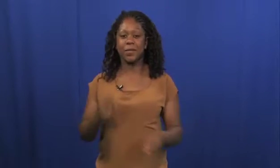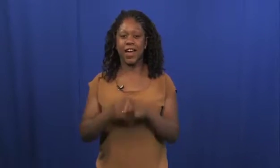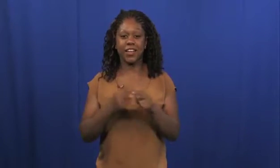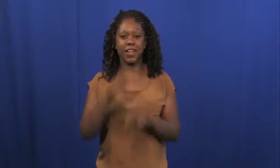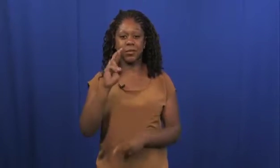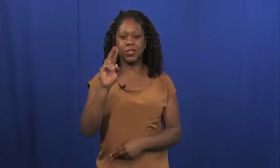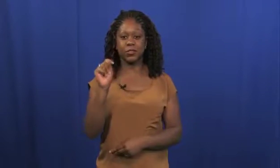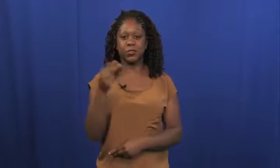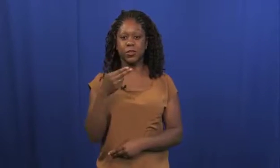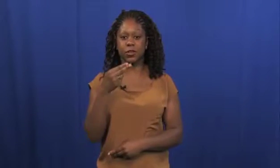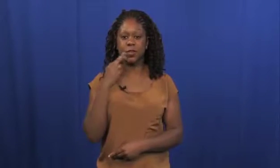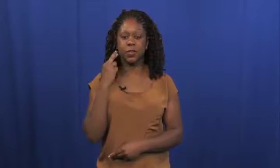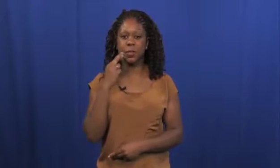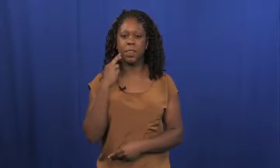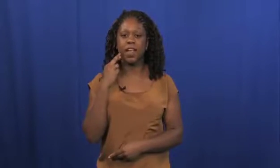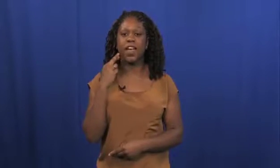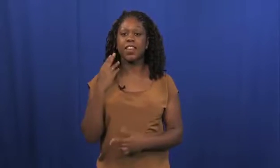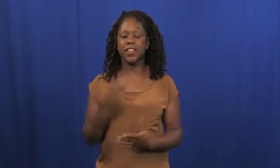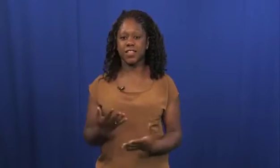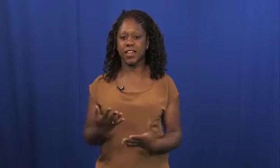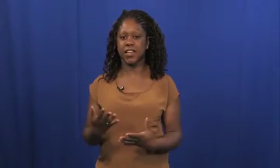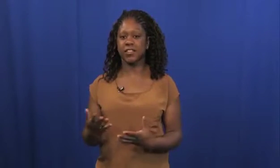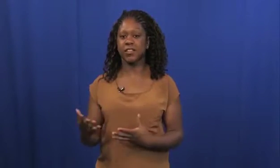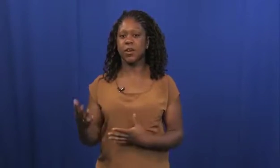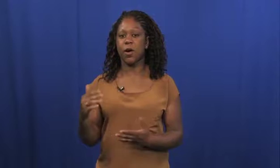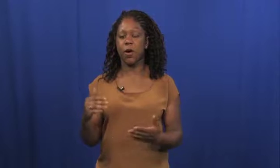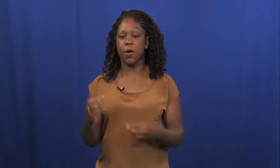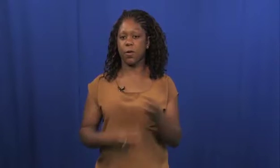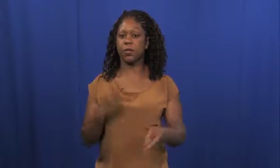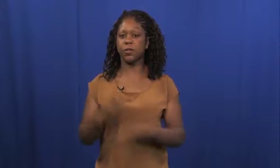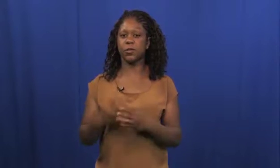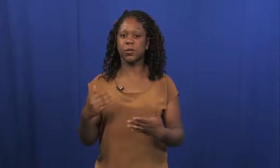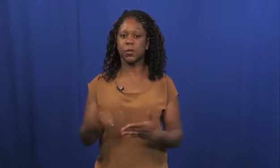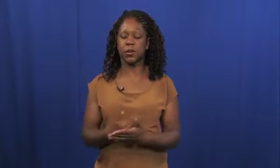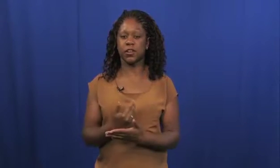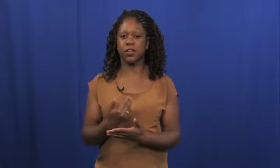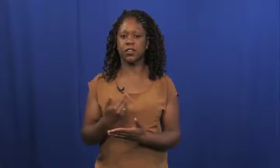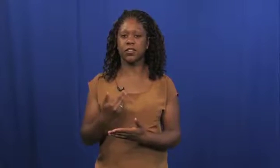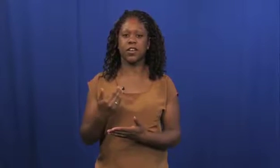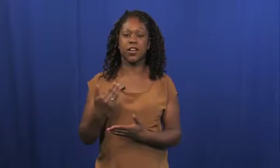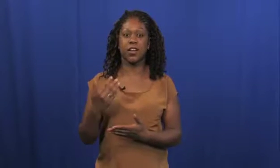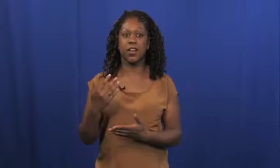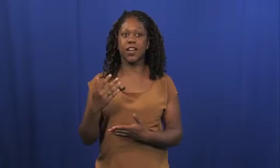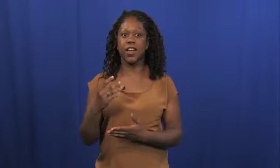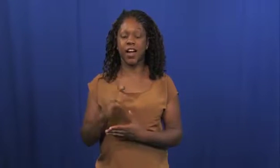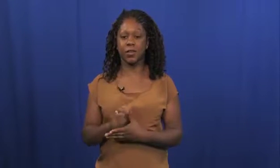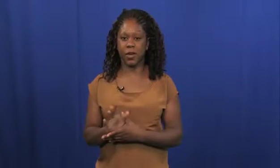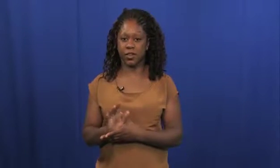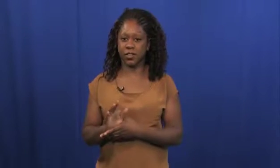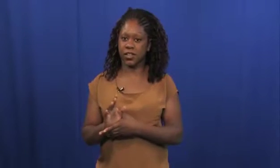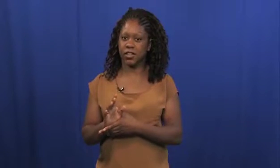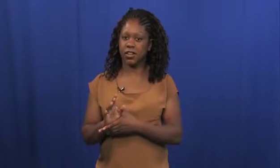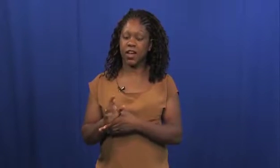My name is Ruth. This is A Whole New World, a documentary on